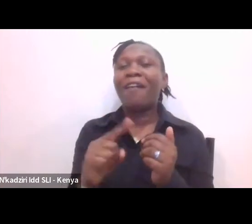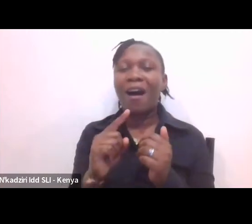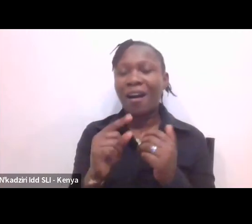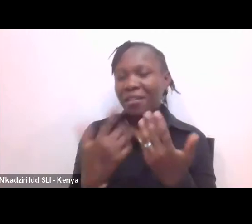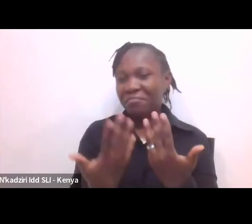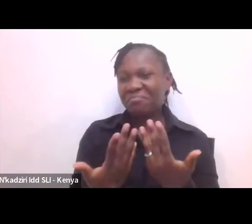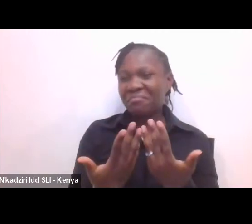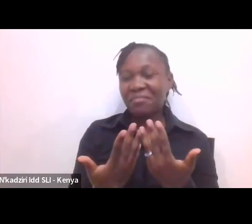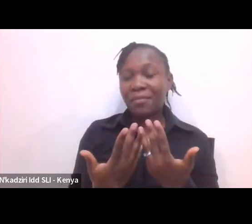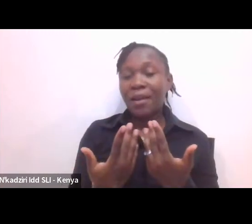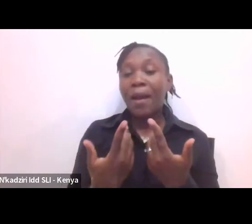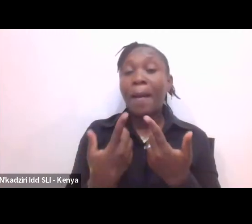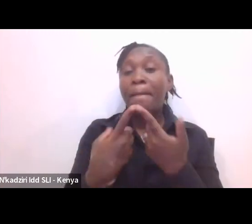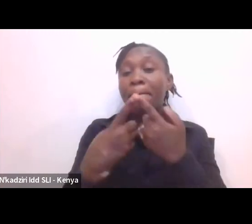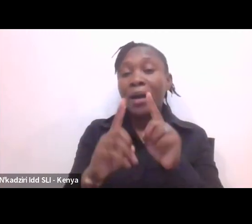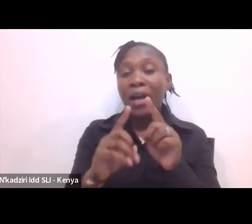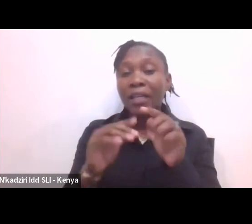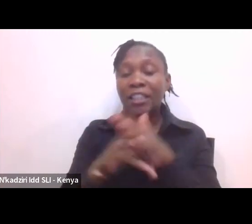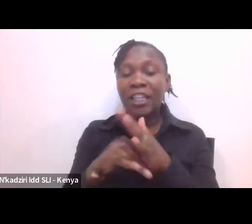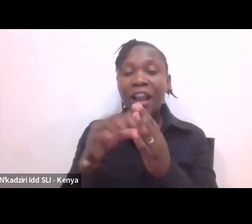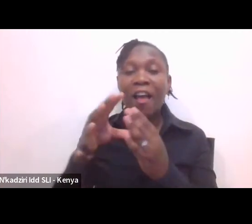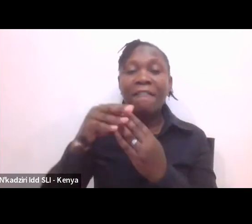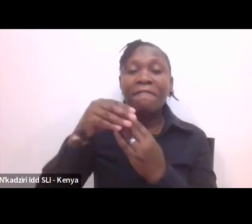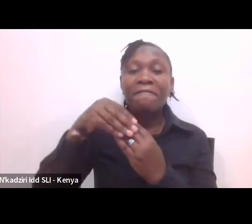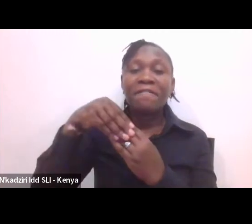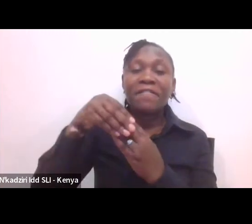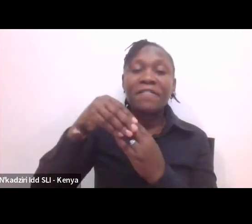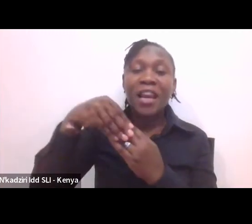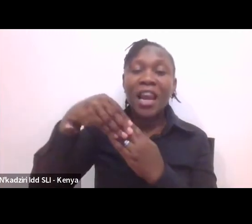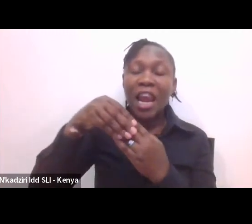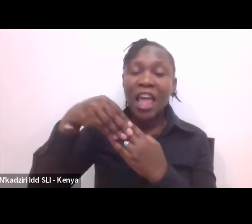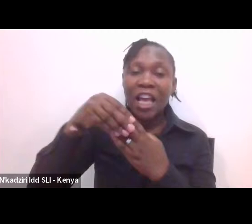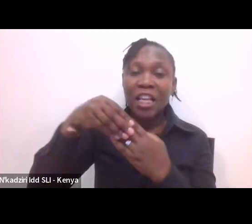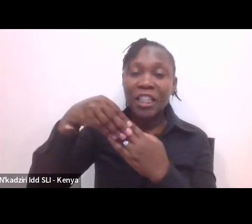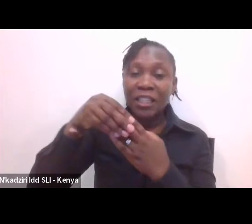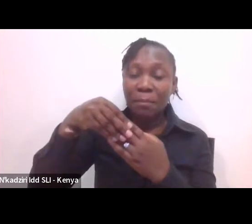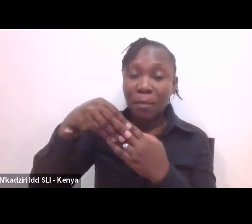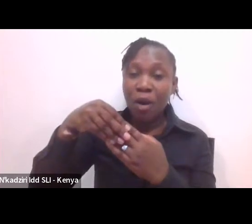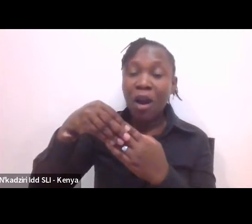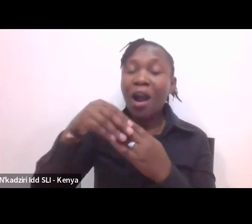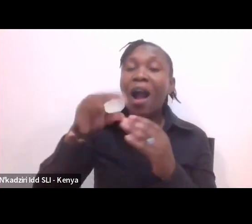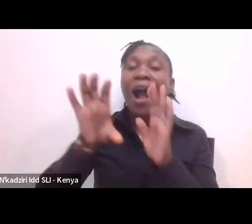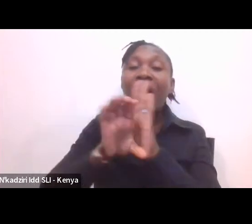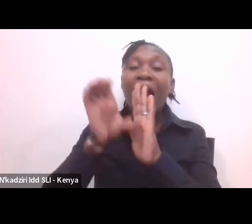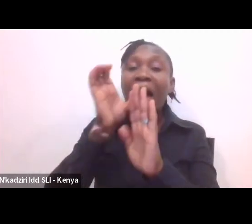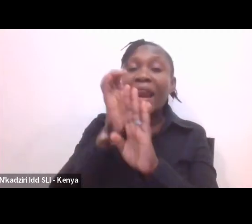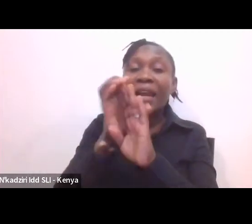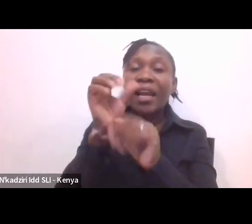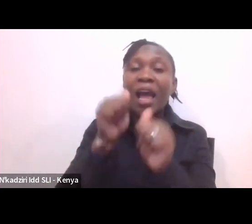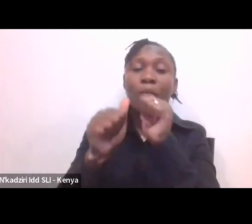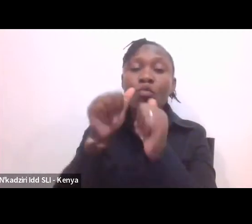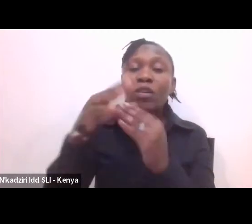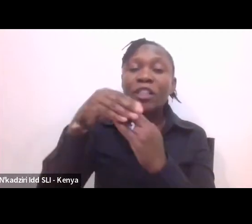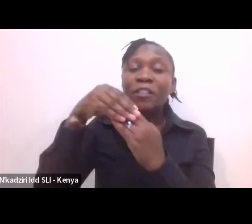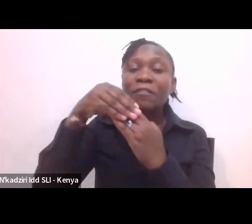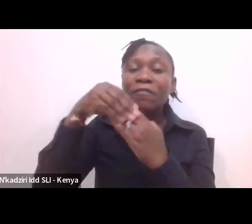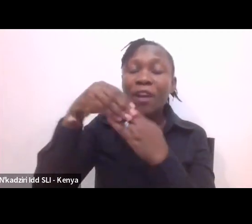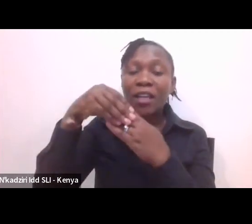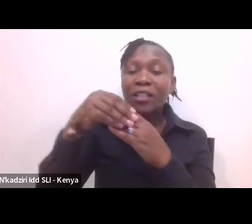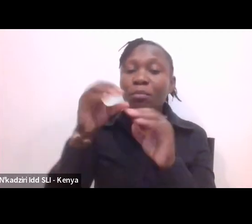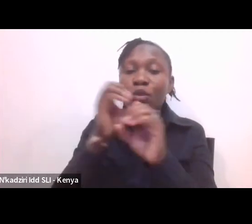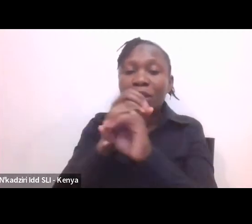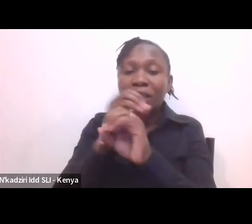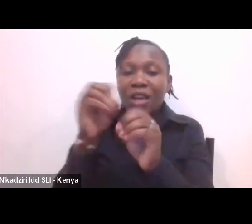An inflexible, predetermined, imposed curriculum is a Procrustean bed for our